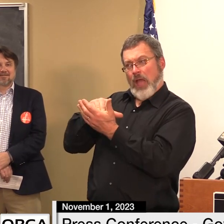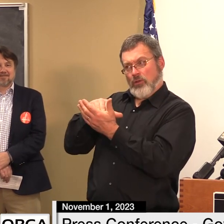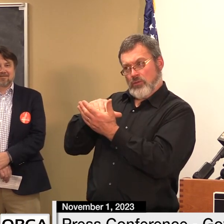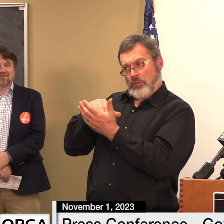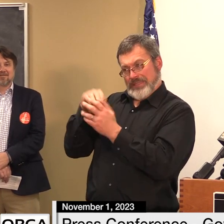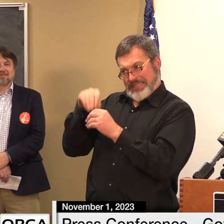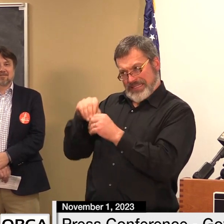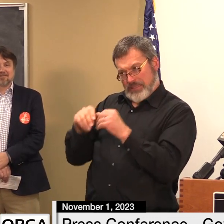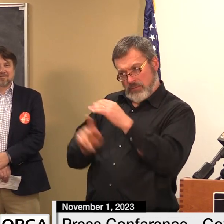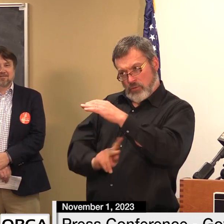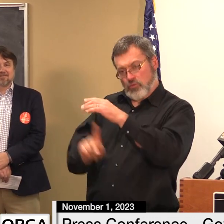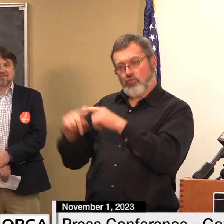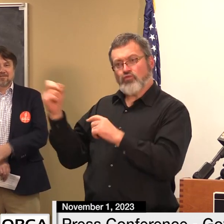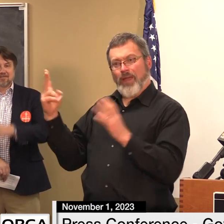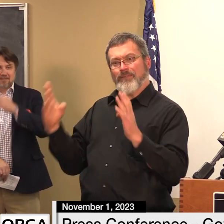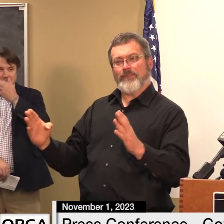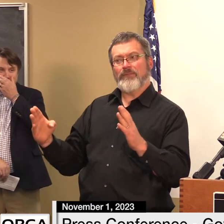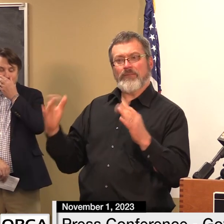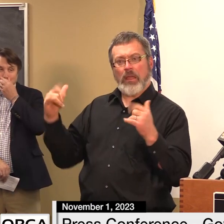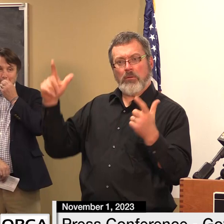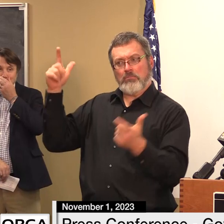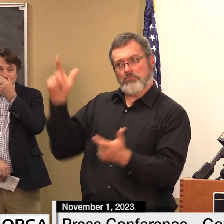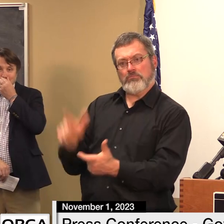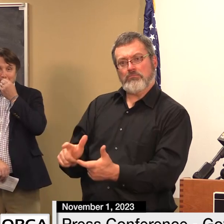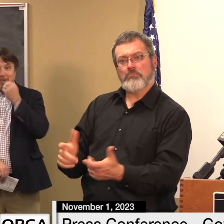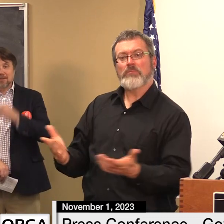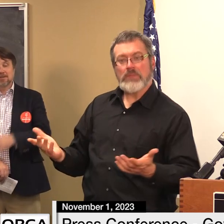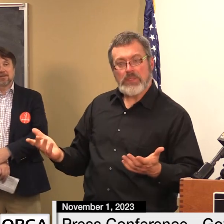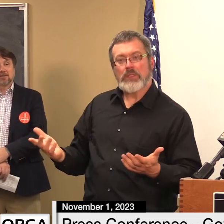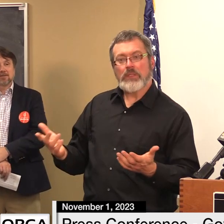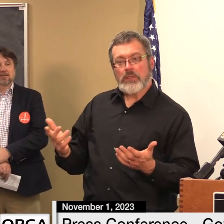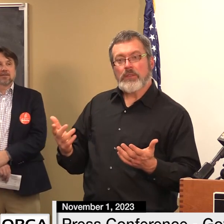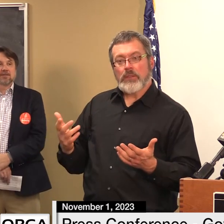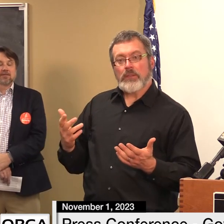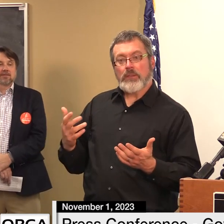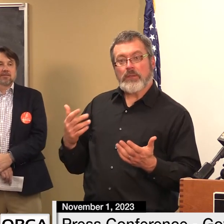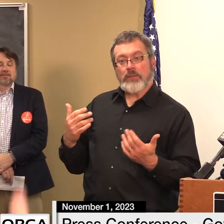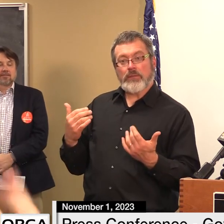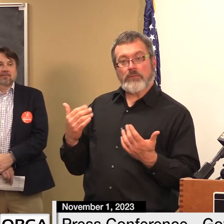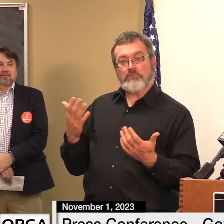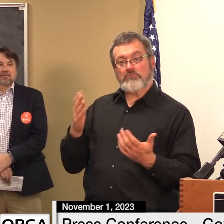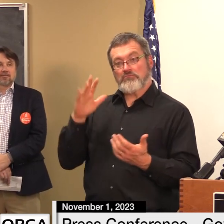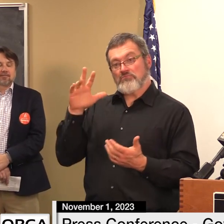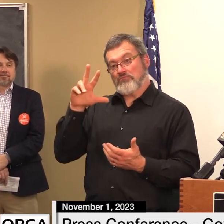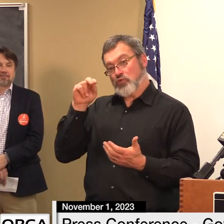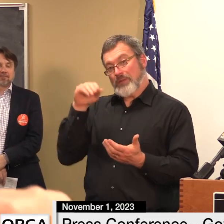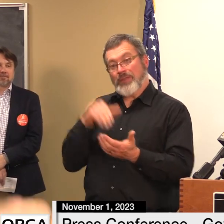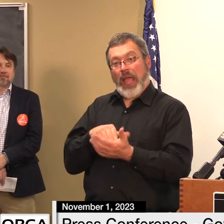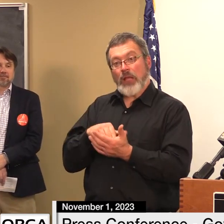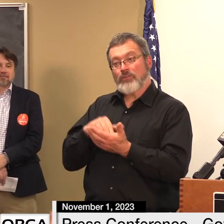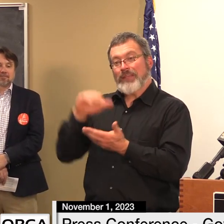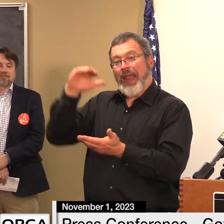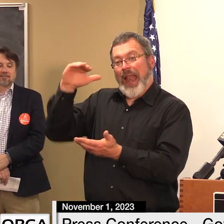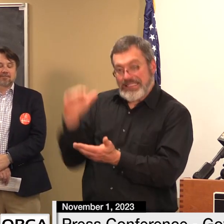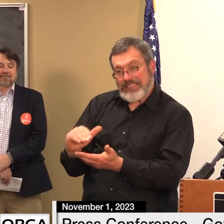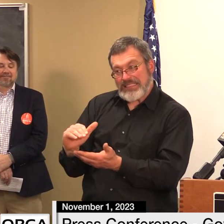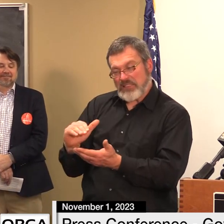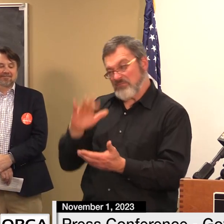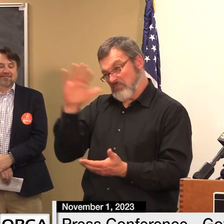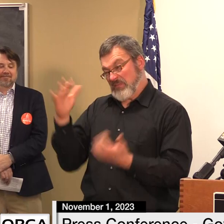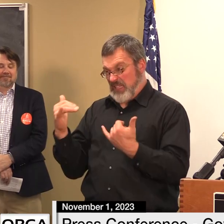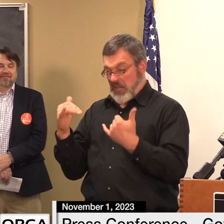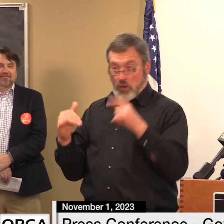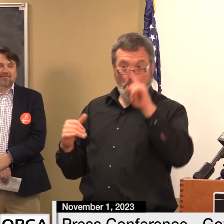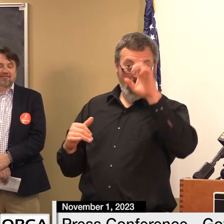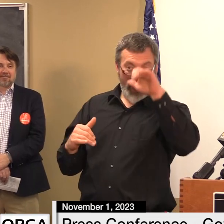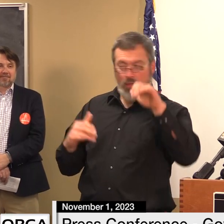about 2025. Yeah, but so, I mean, that's real though. I mean, there's 30,000 less today. So that tells you